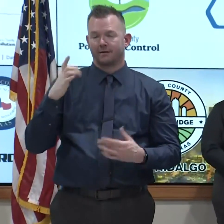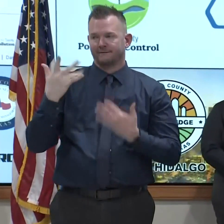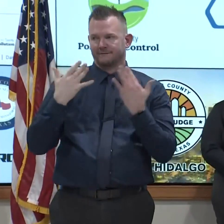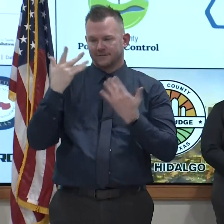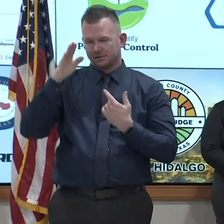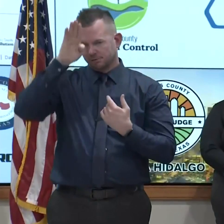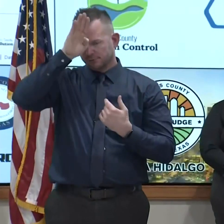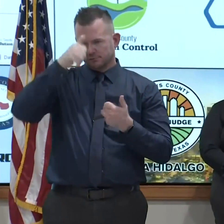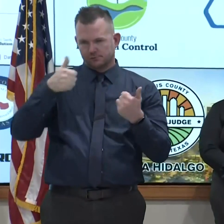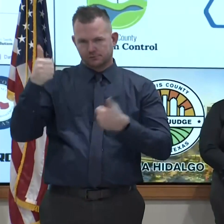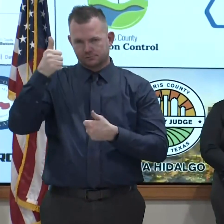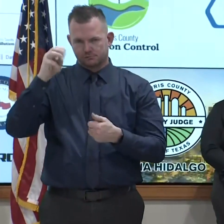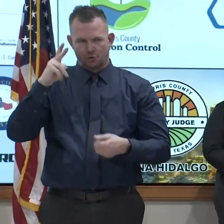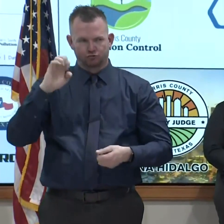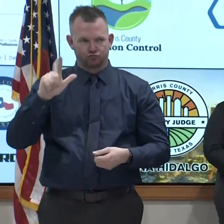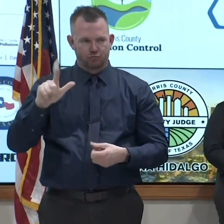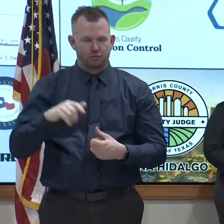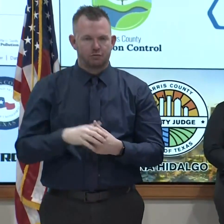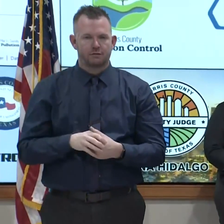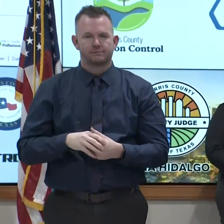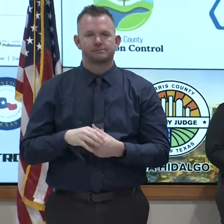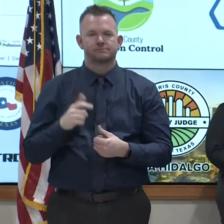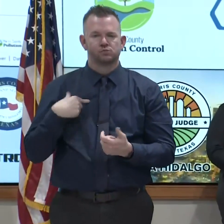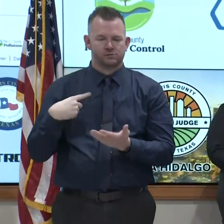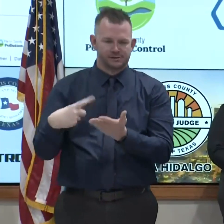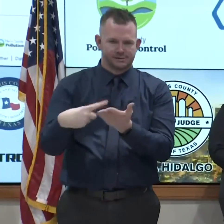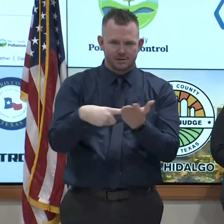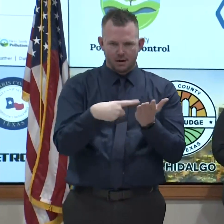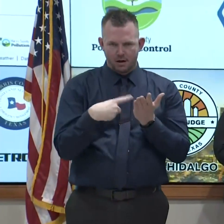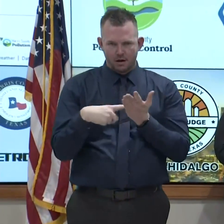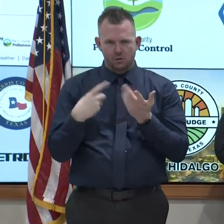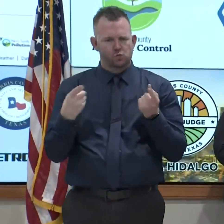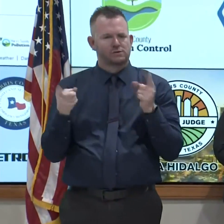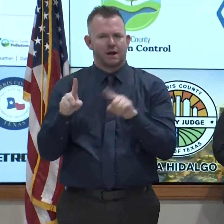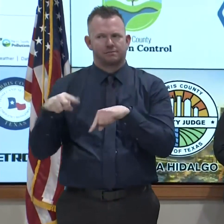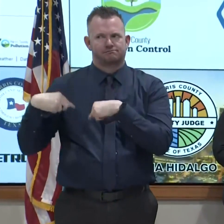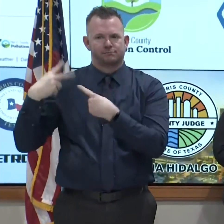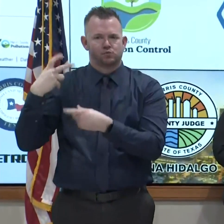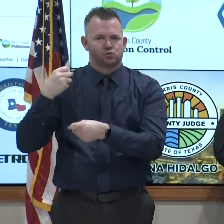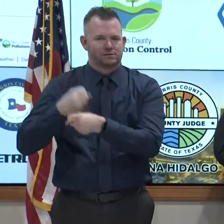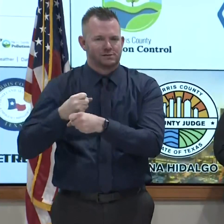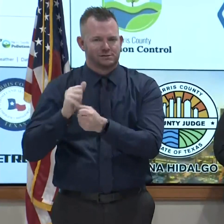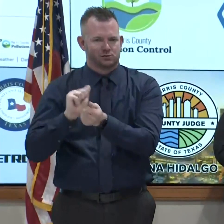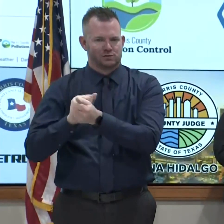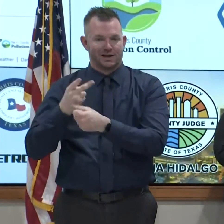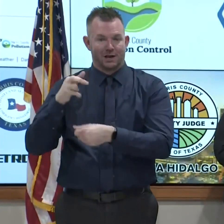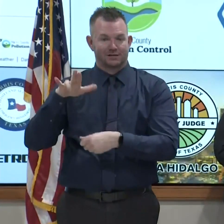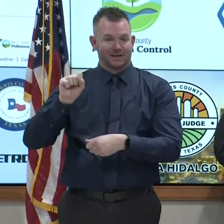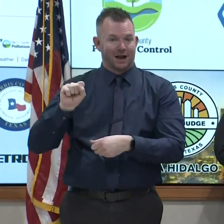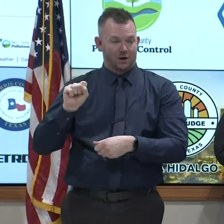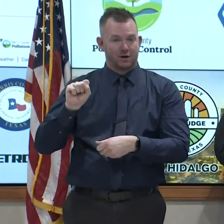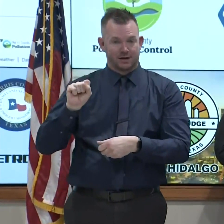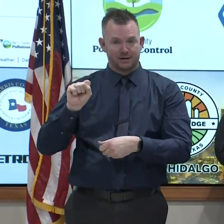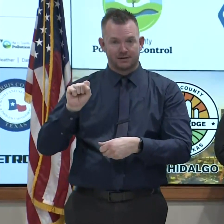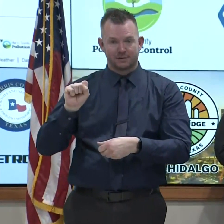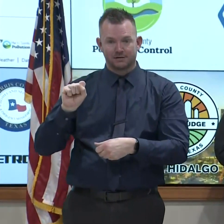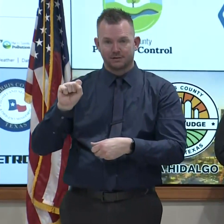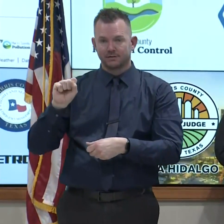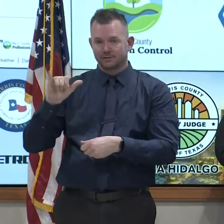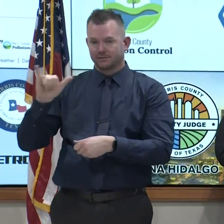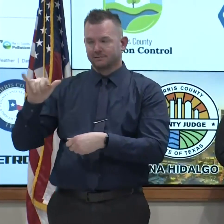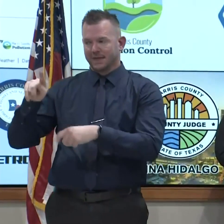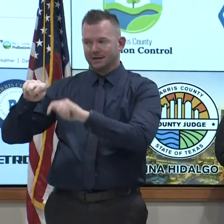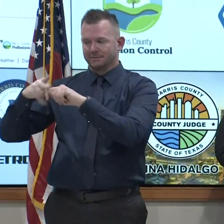to talk to you about what's happened over the last 2 years with the Harris County Hazmat team. Over the last 2 years, we have worked